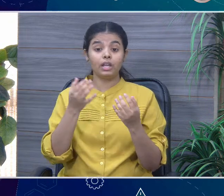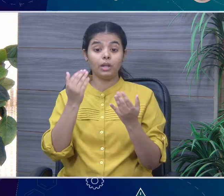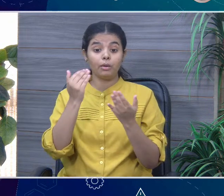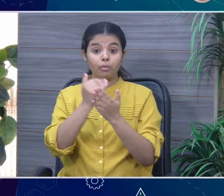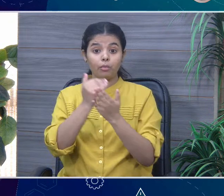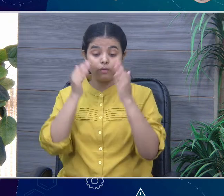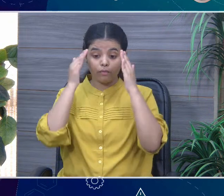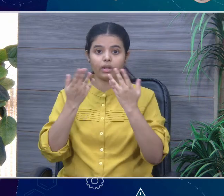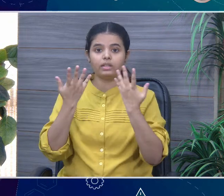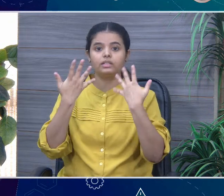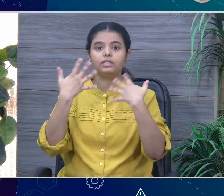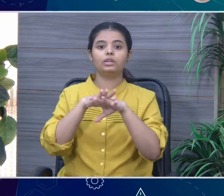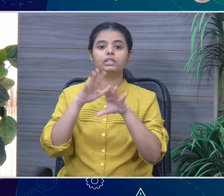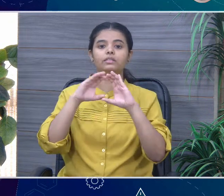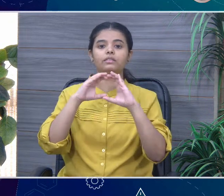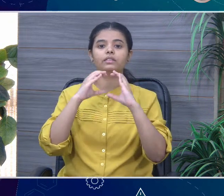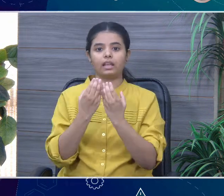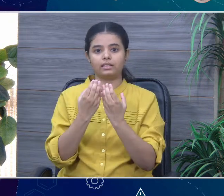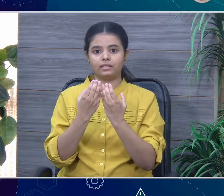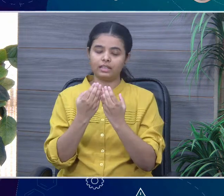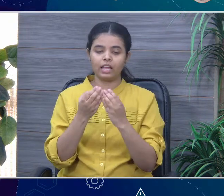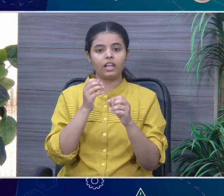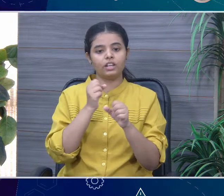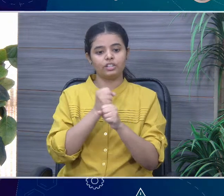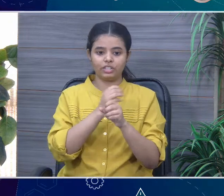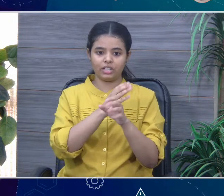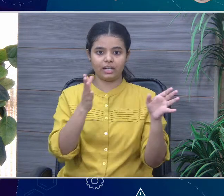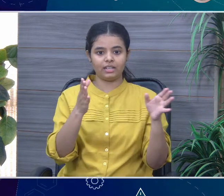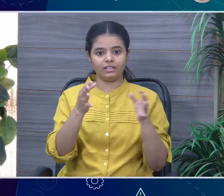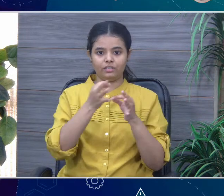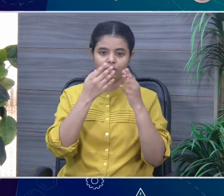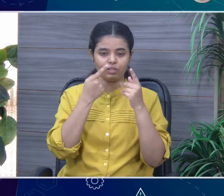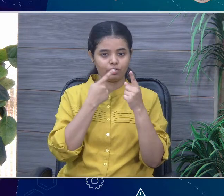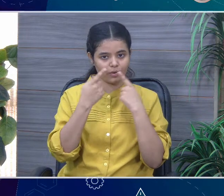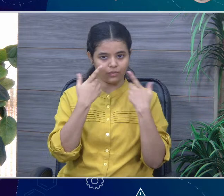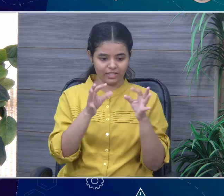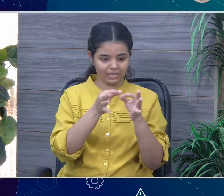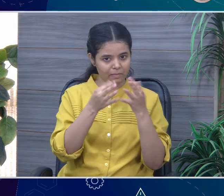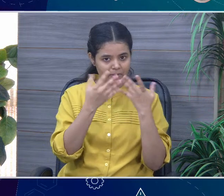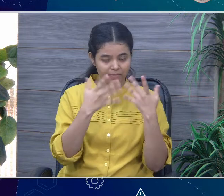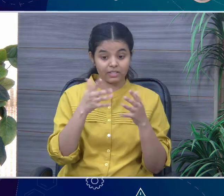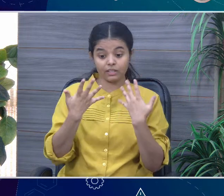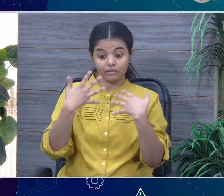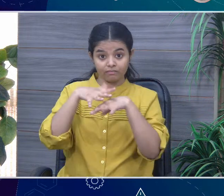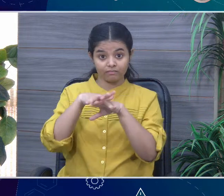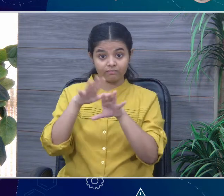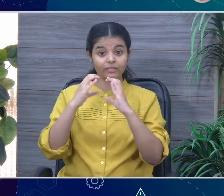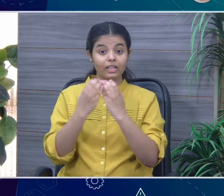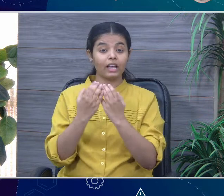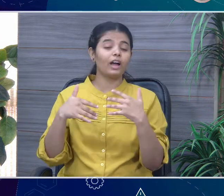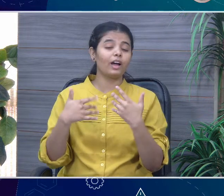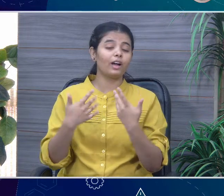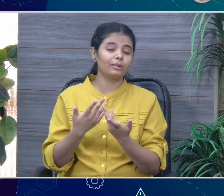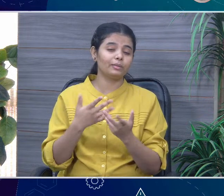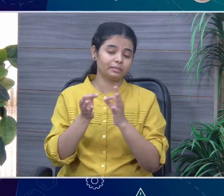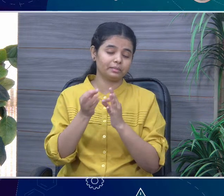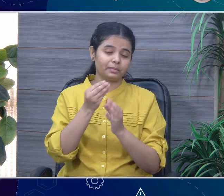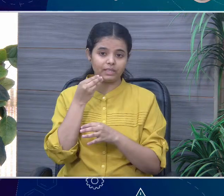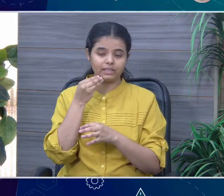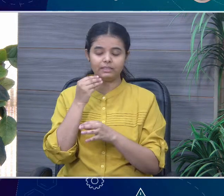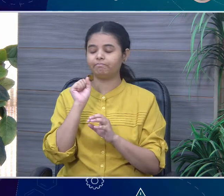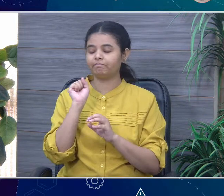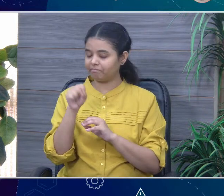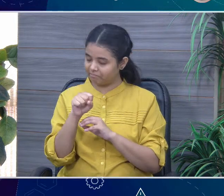let's just understand the significance of buddy system specifically in inclusive classroom. Yes, that's true. Good